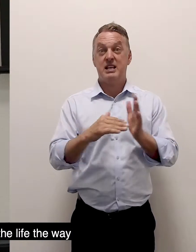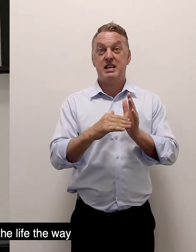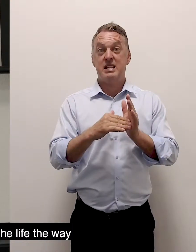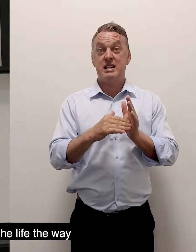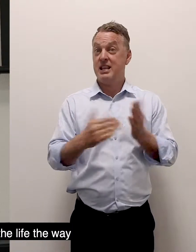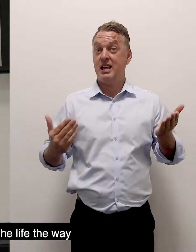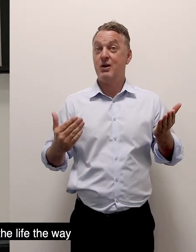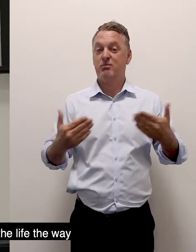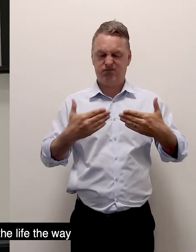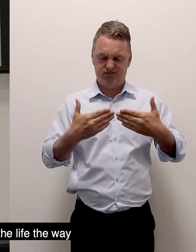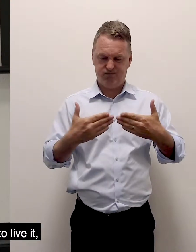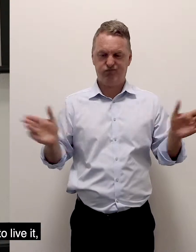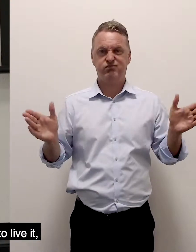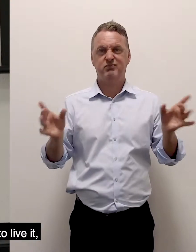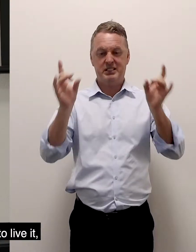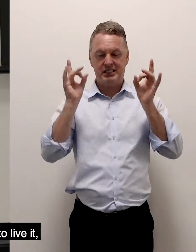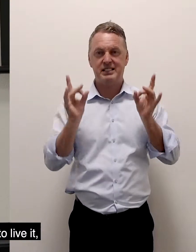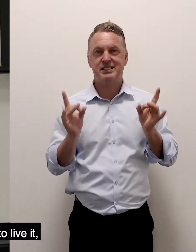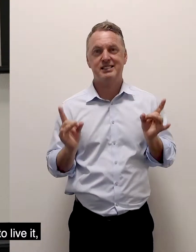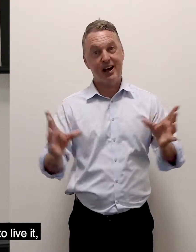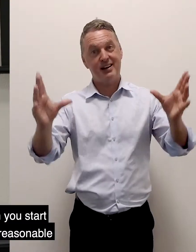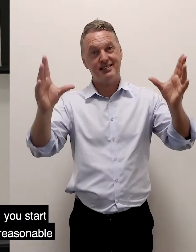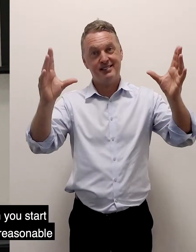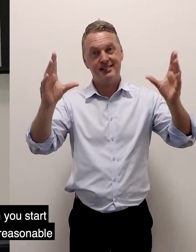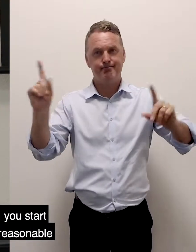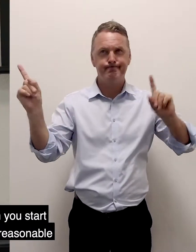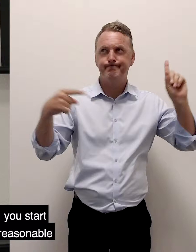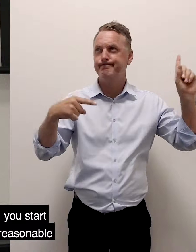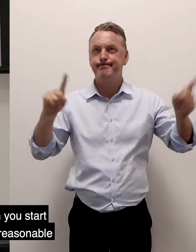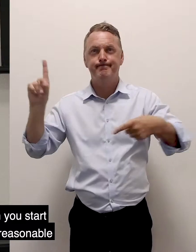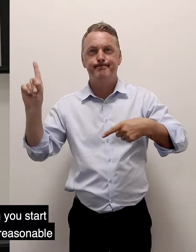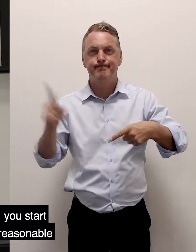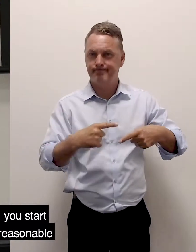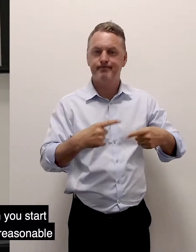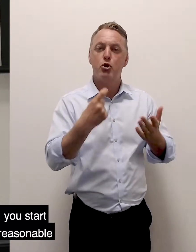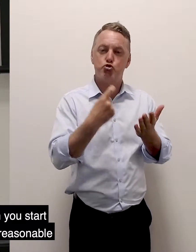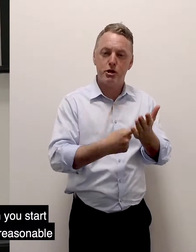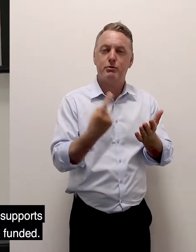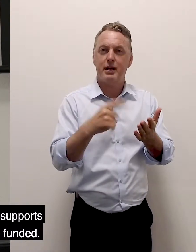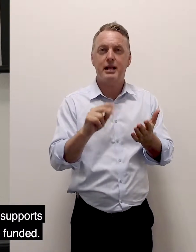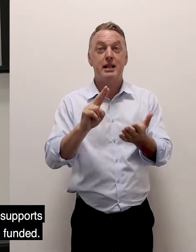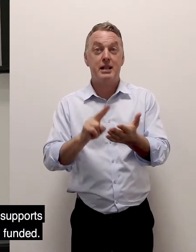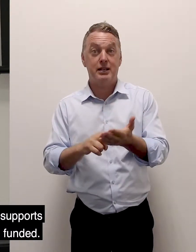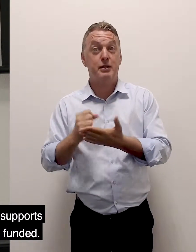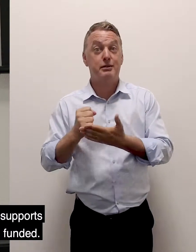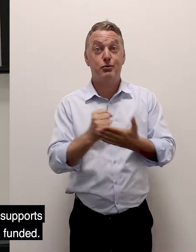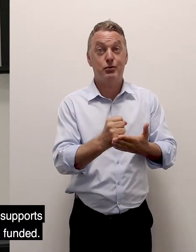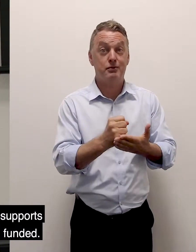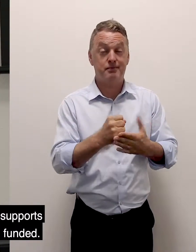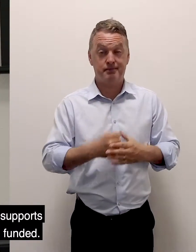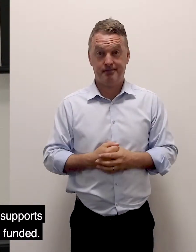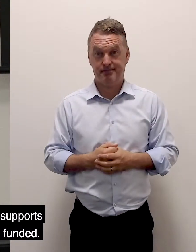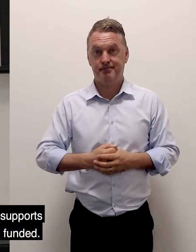it's time to live the life the way that you want to live it. And this is when you start accessing those reasonable and